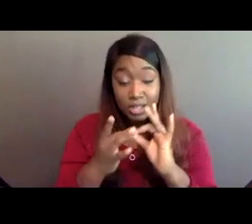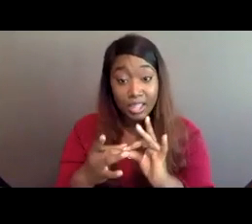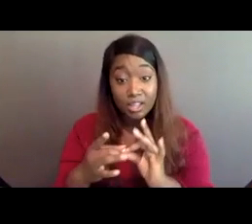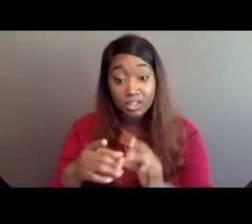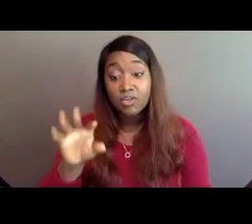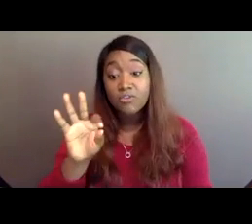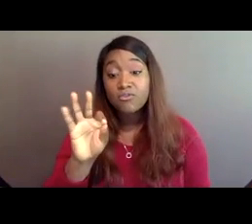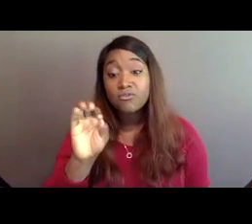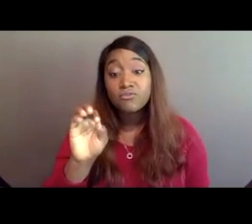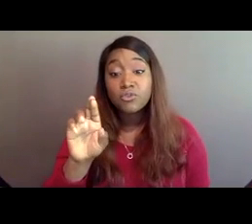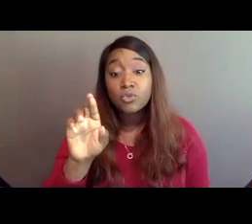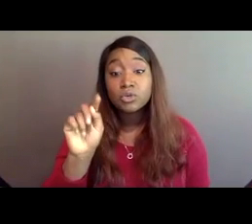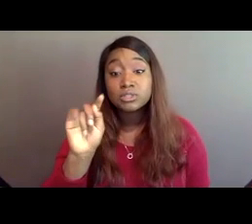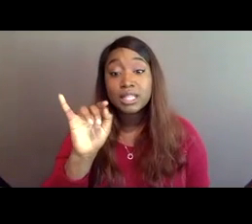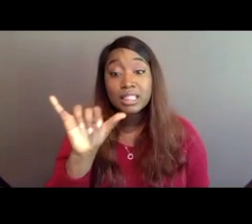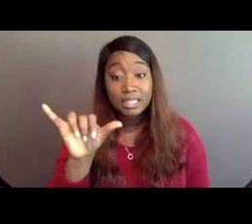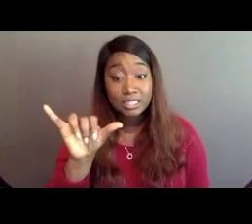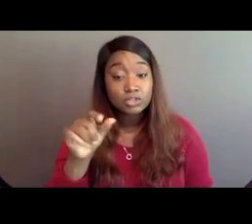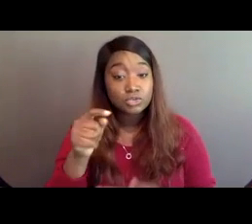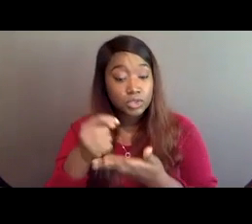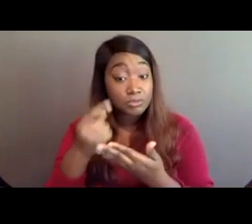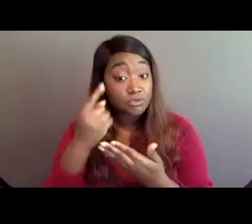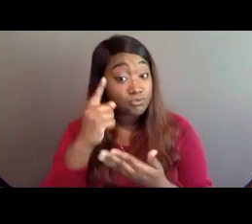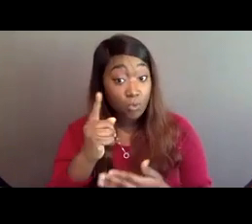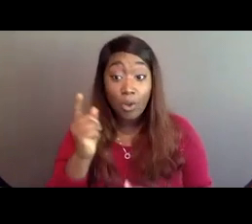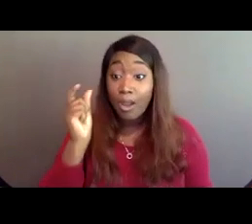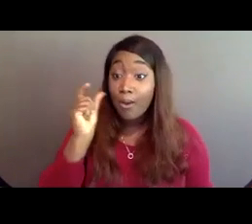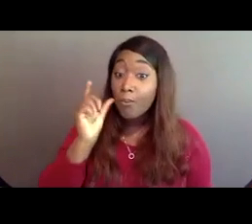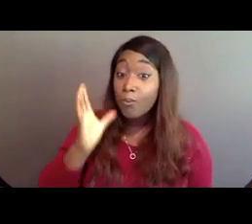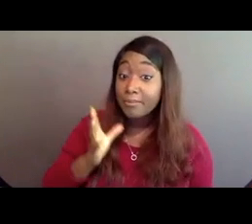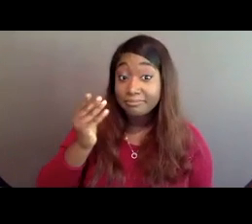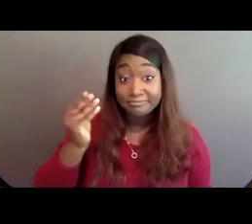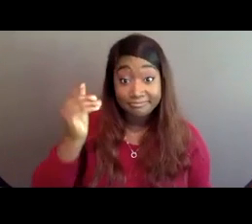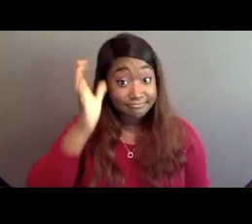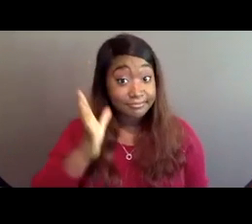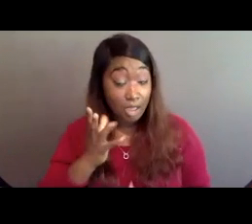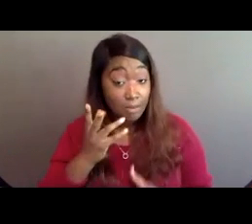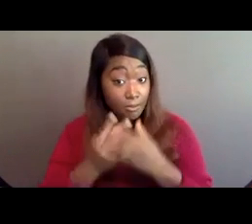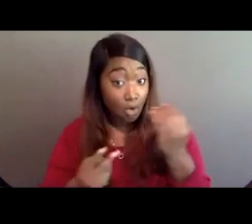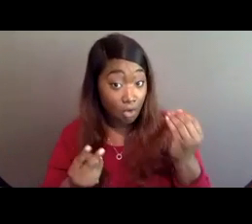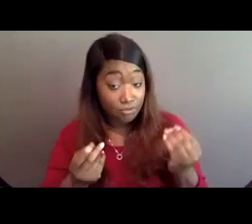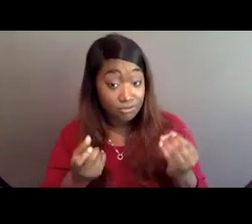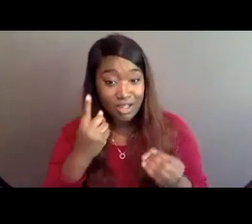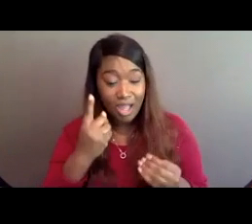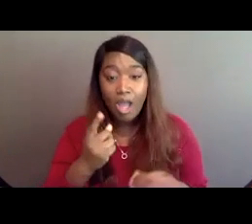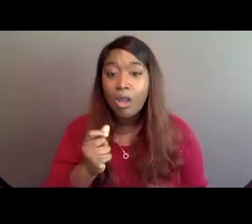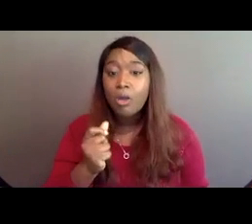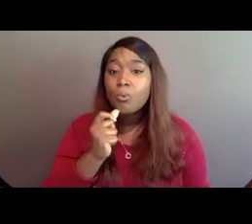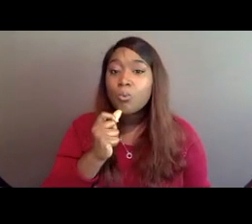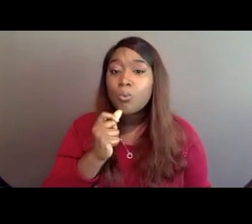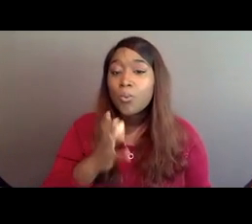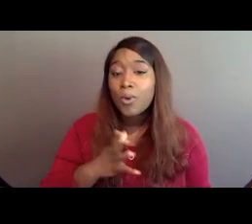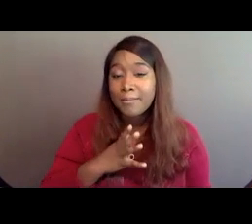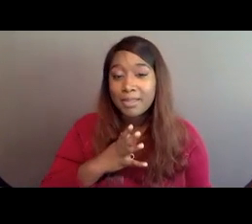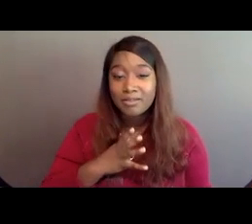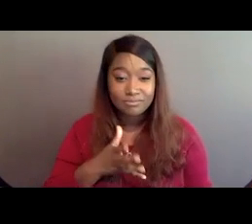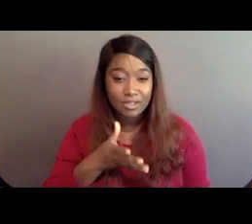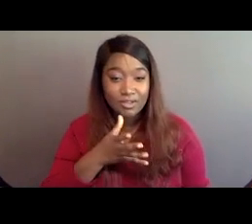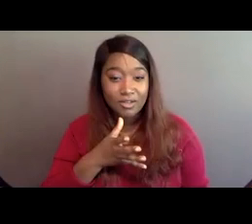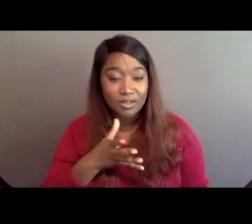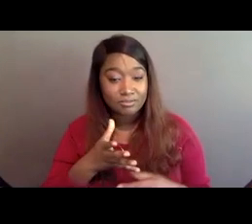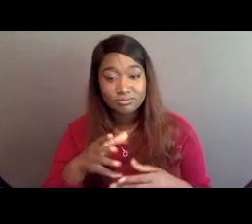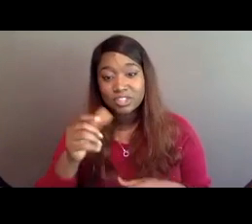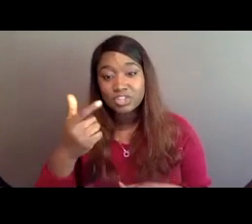for both men and women, and generally with women's gynecological health. But in between there and everywhere